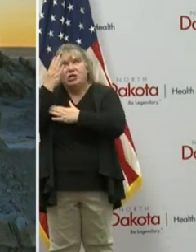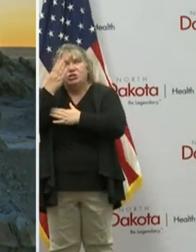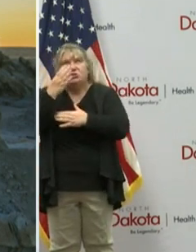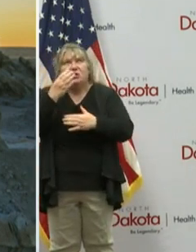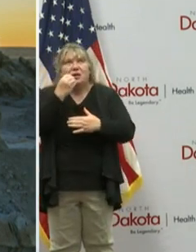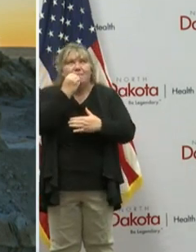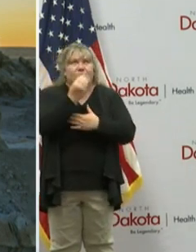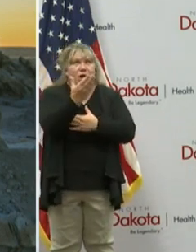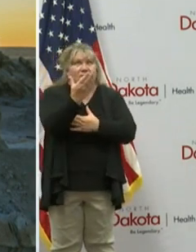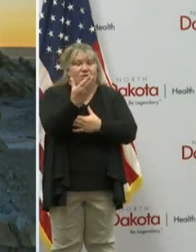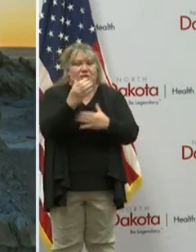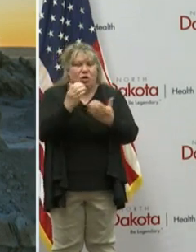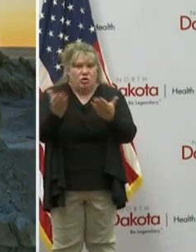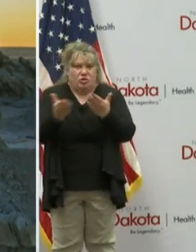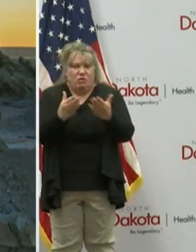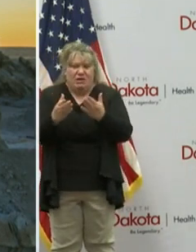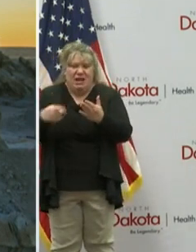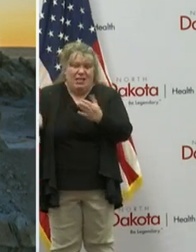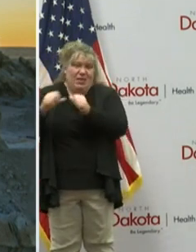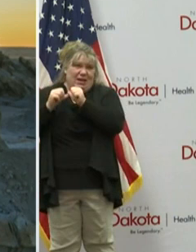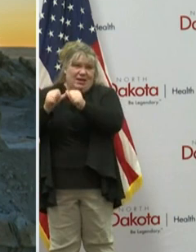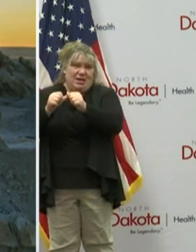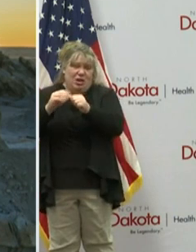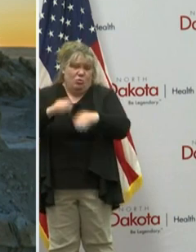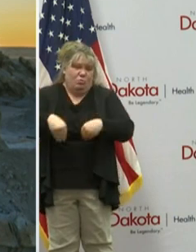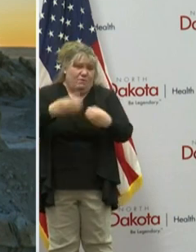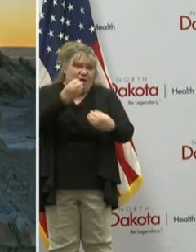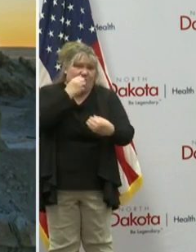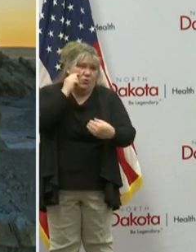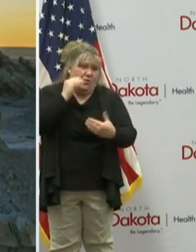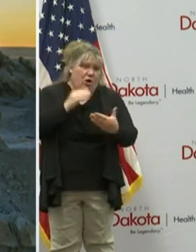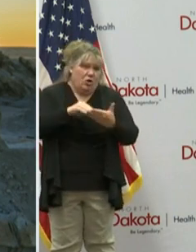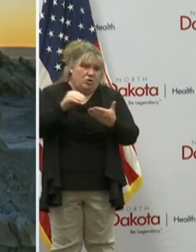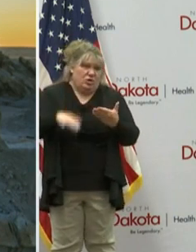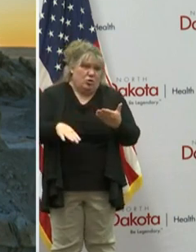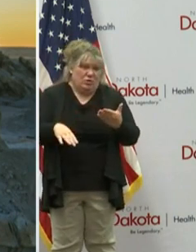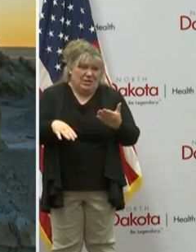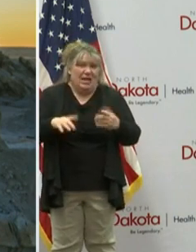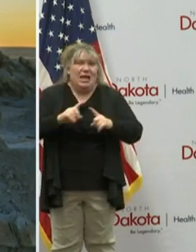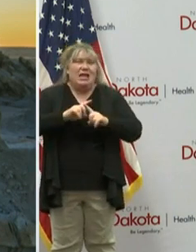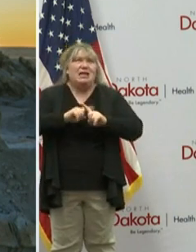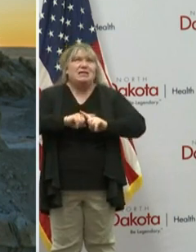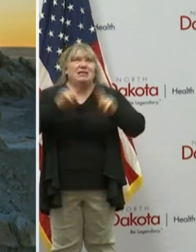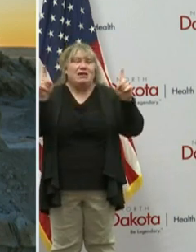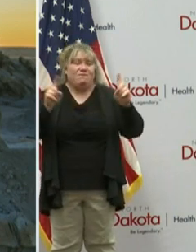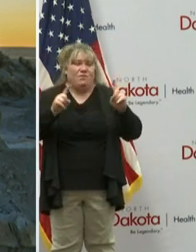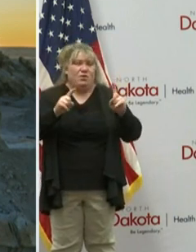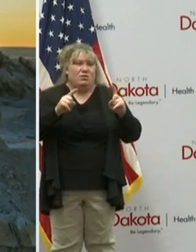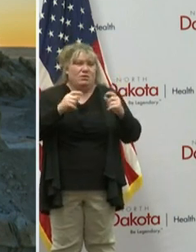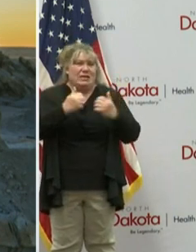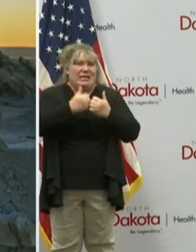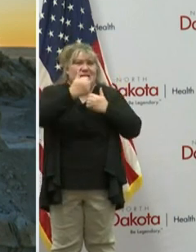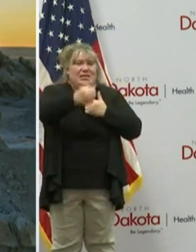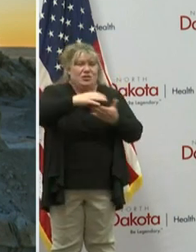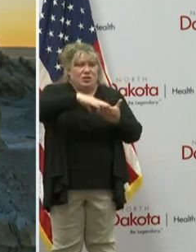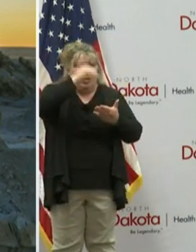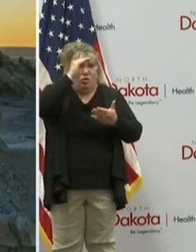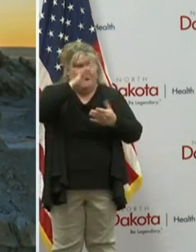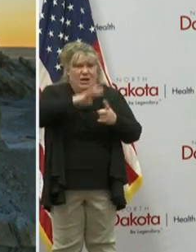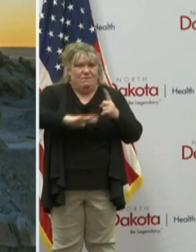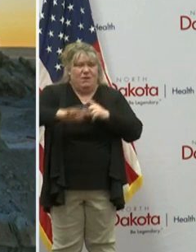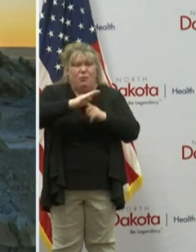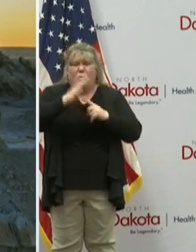served, and continued feeding our students in a very different distance learning environment, because we know that if you've got an empty